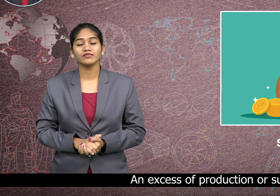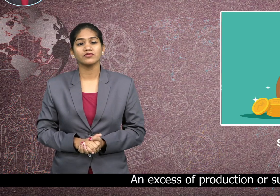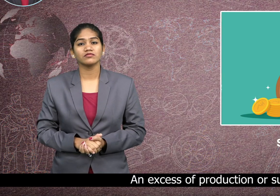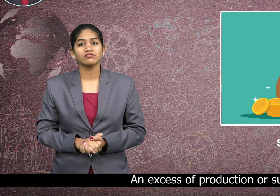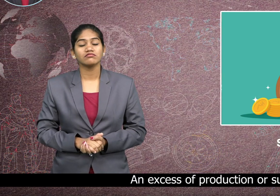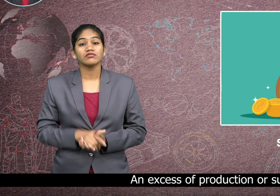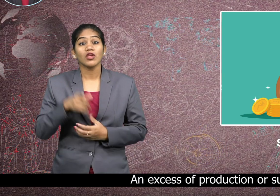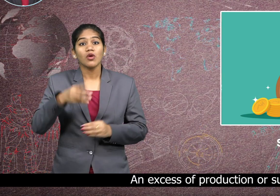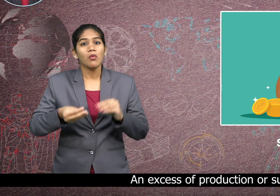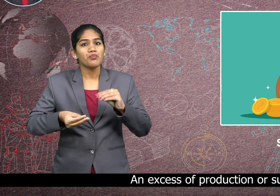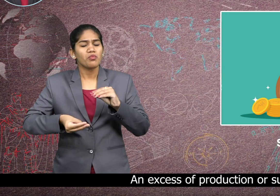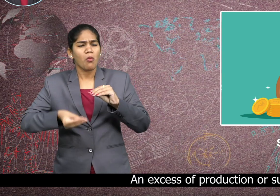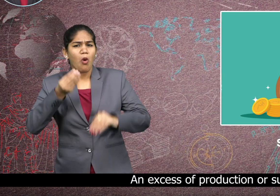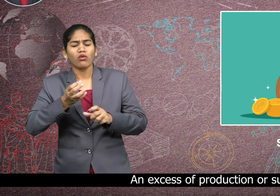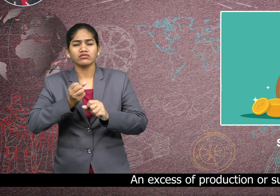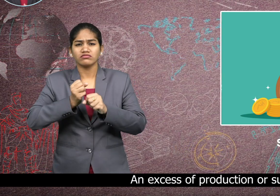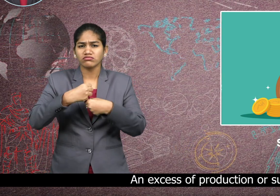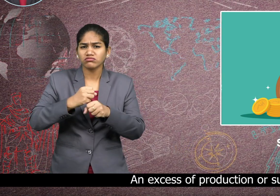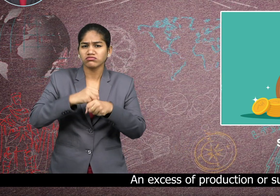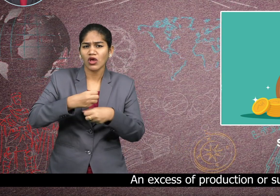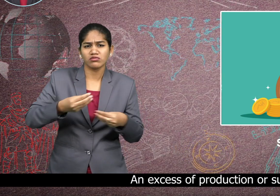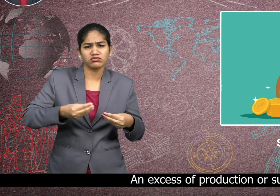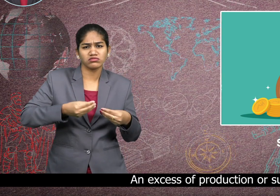an excess of production or supply.